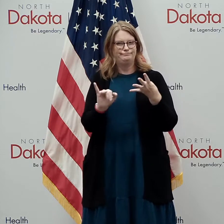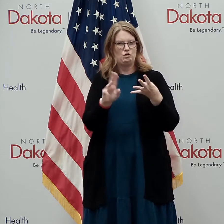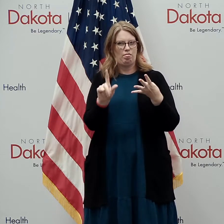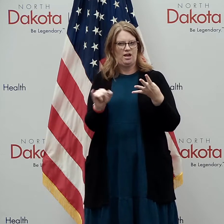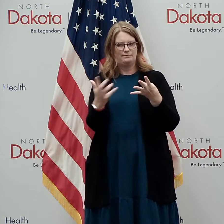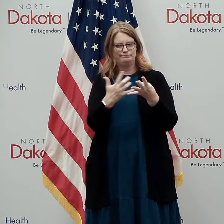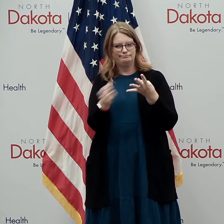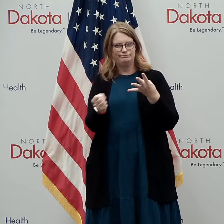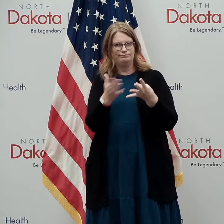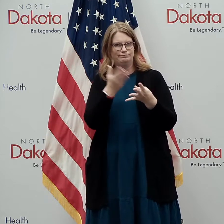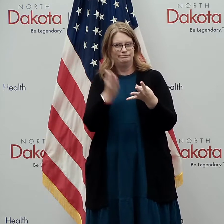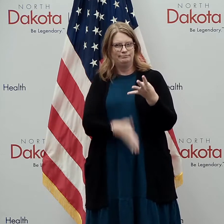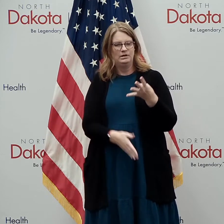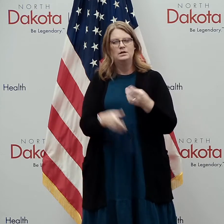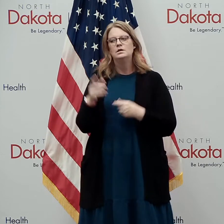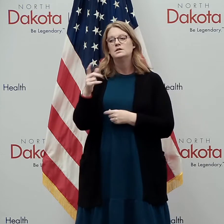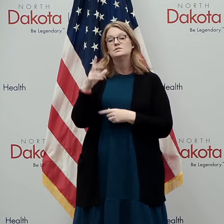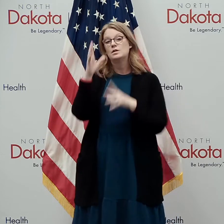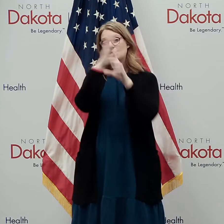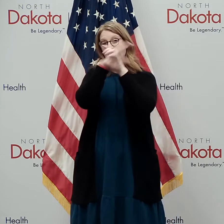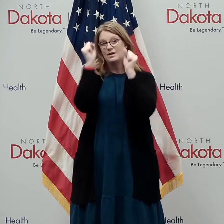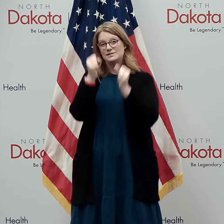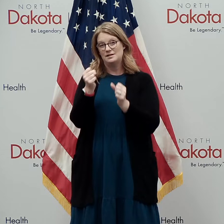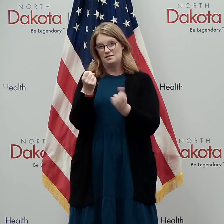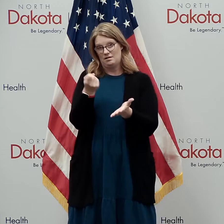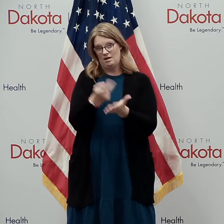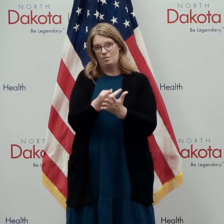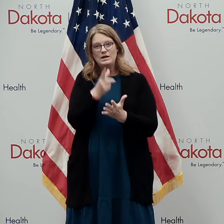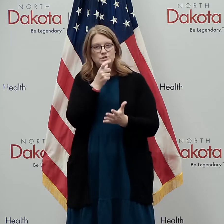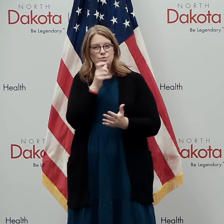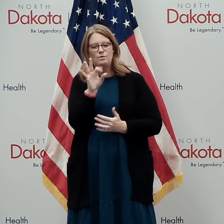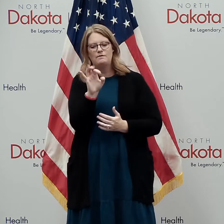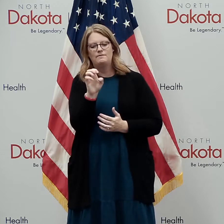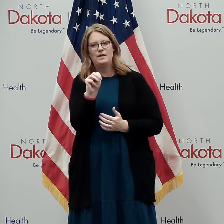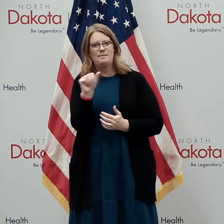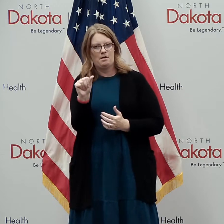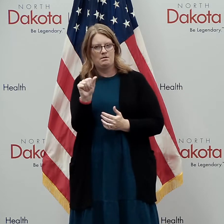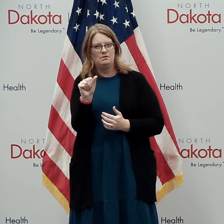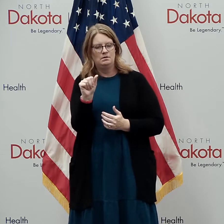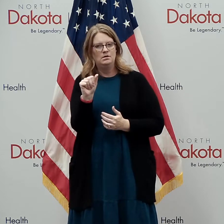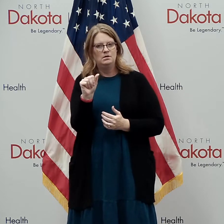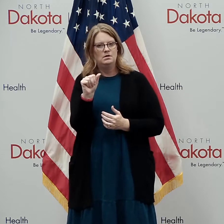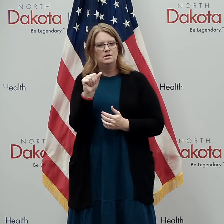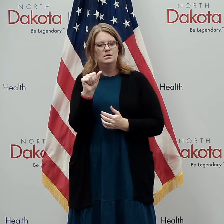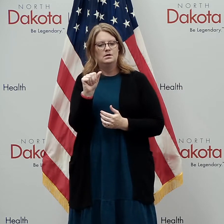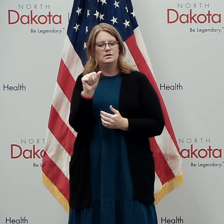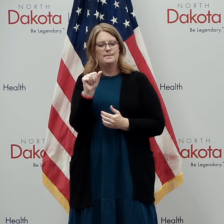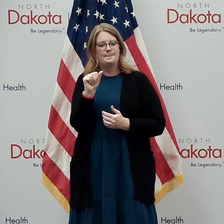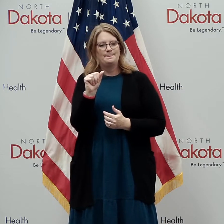president authorized FEMA to spend a portion of the